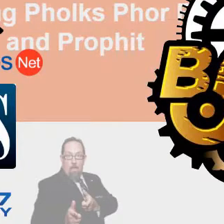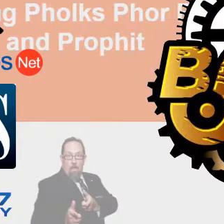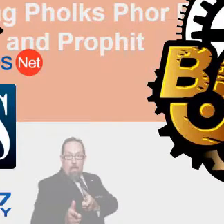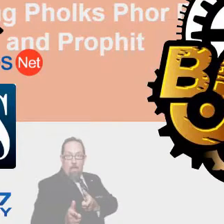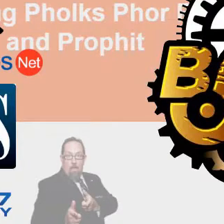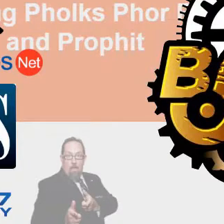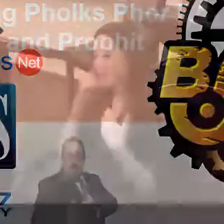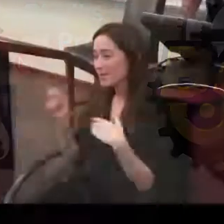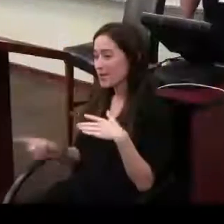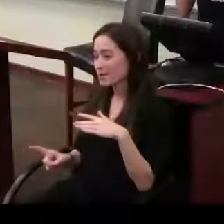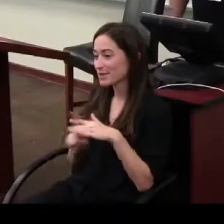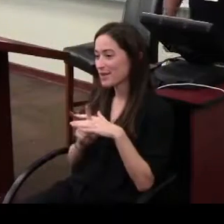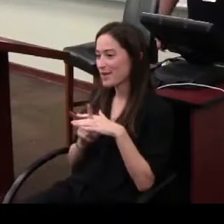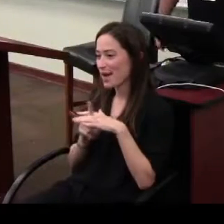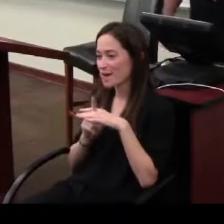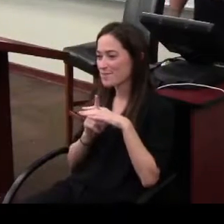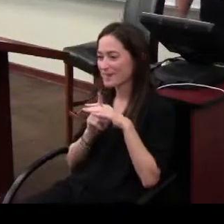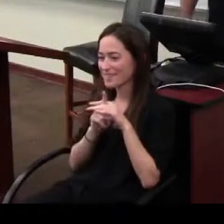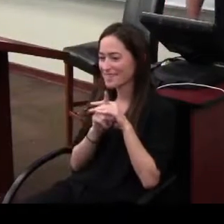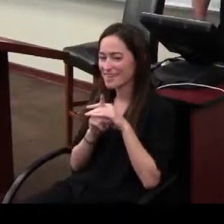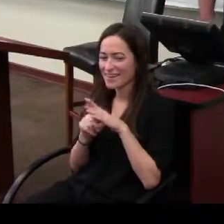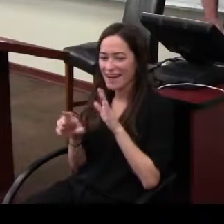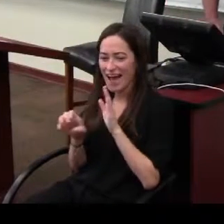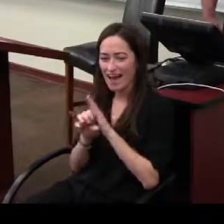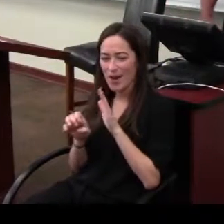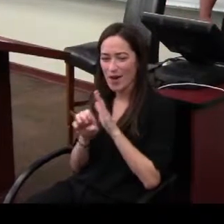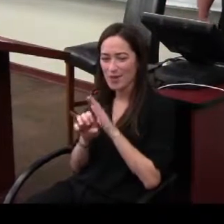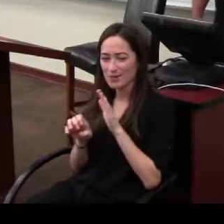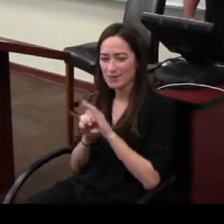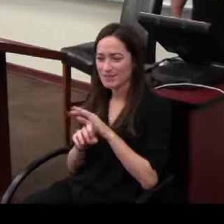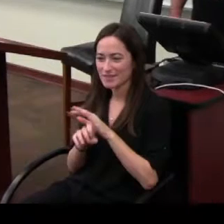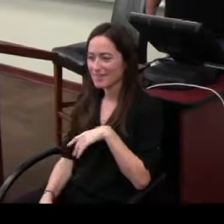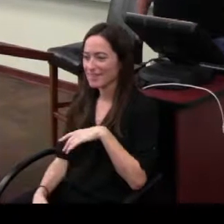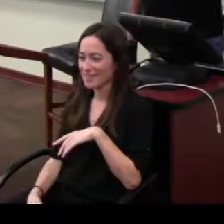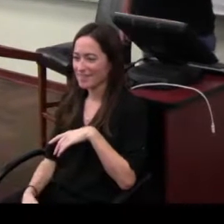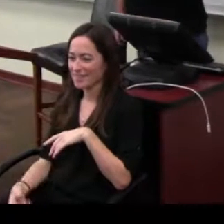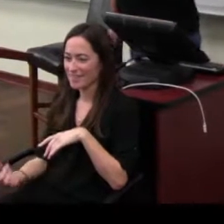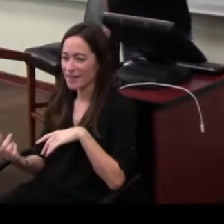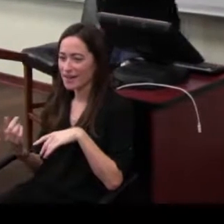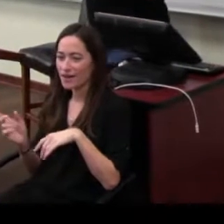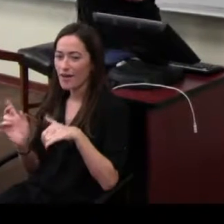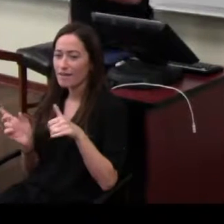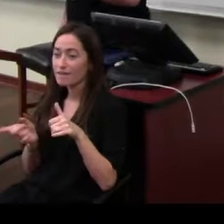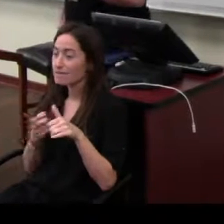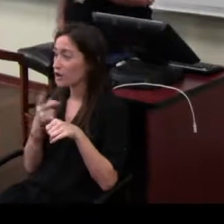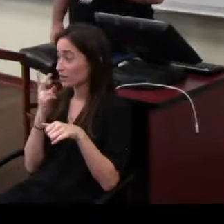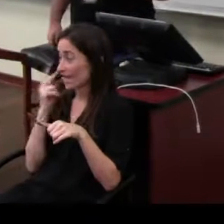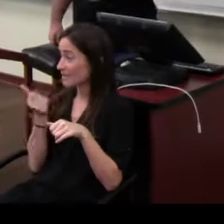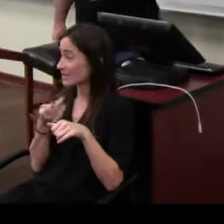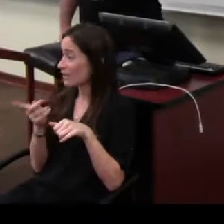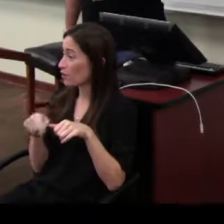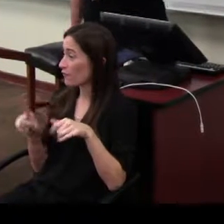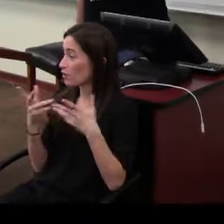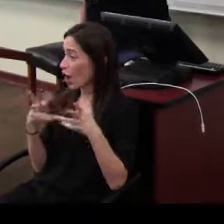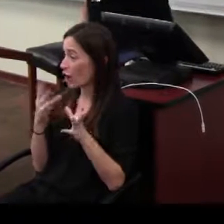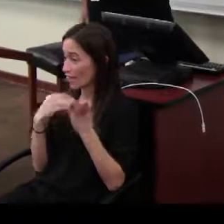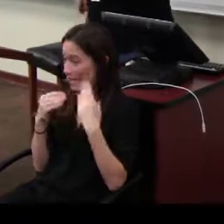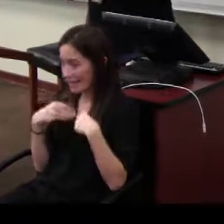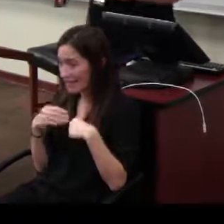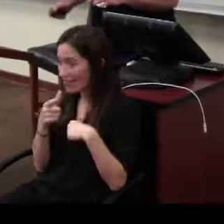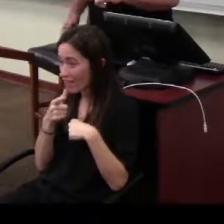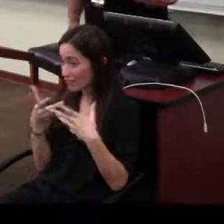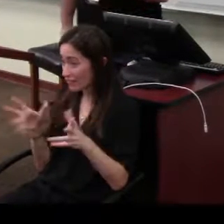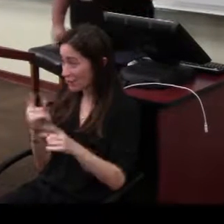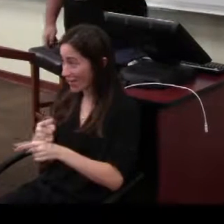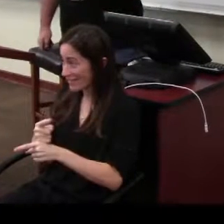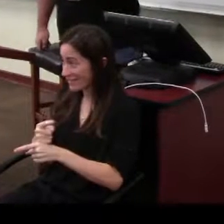Thank you very much for showing up here. First bit of housekeeping I want to do here is, I see several of you have already eaten. You had your lunches,